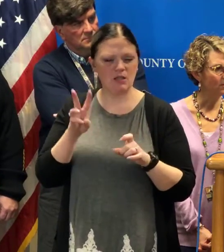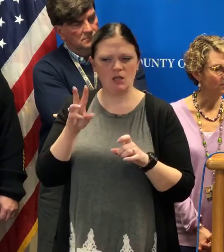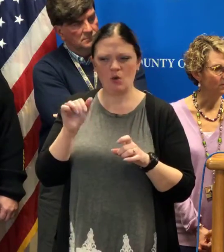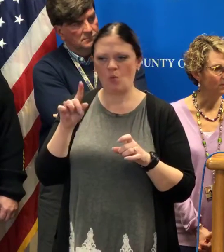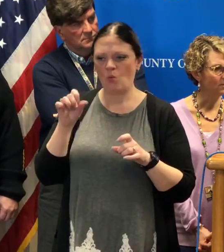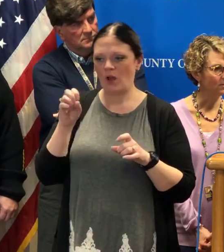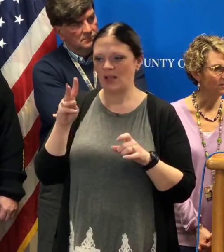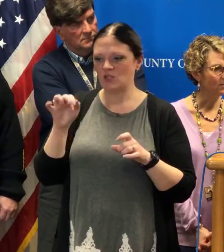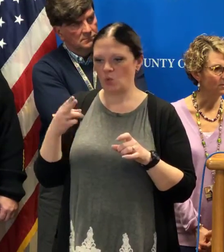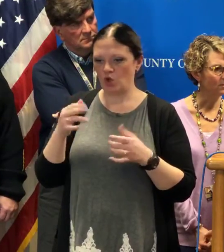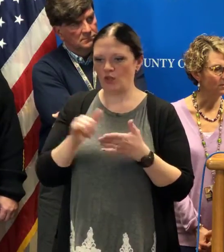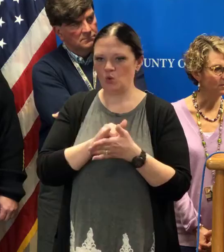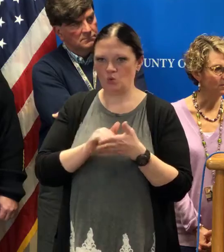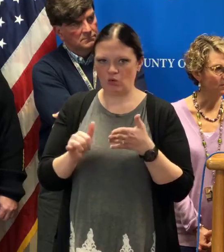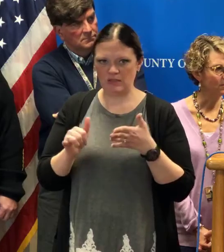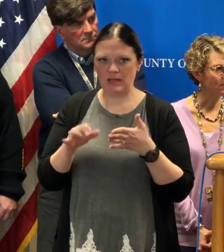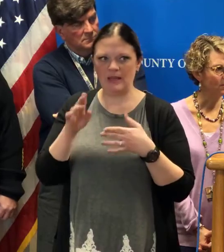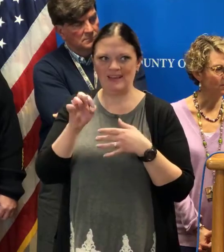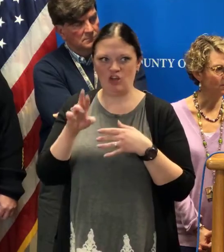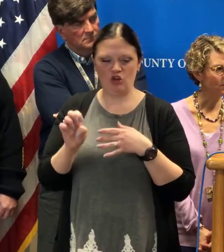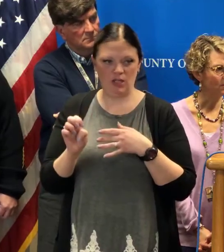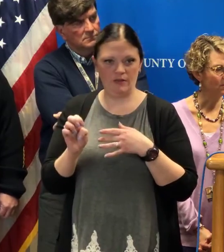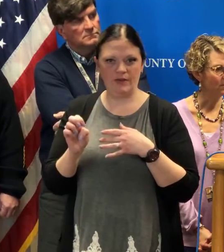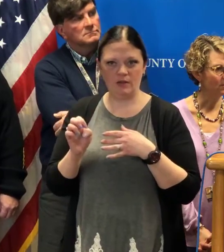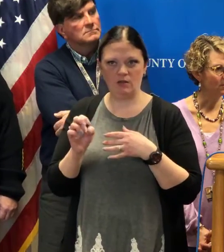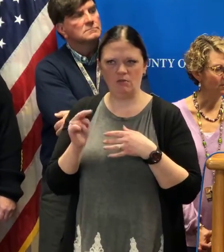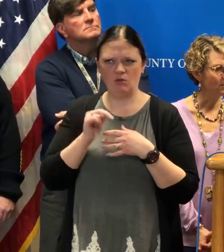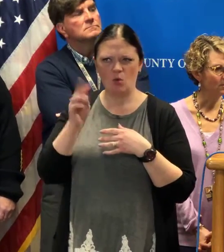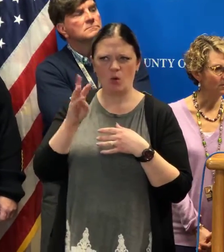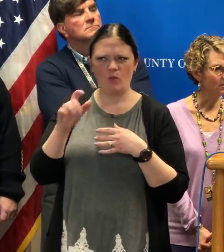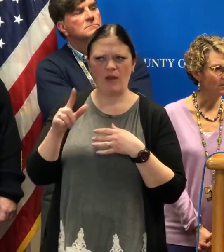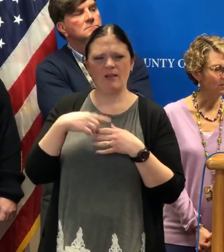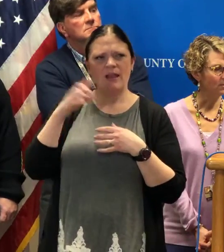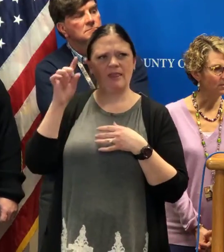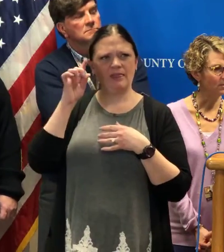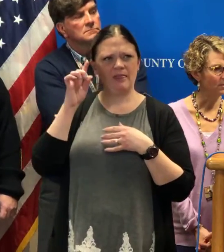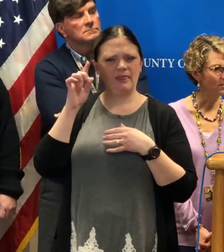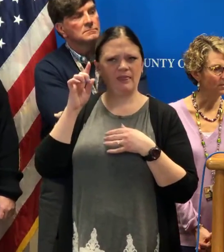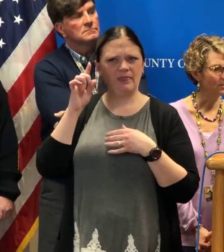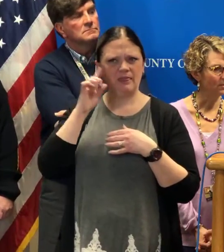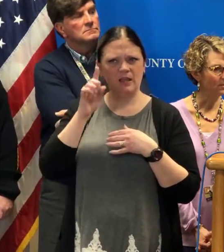Wadsworth, New York City, and Erie. Northwell, I think, is